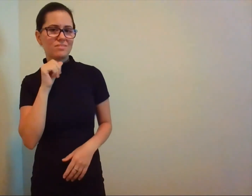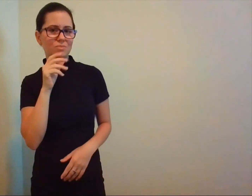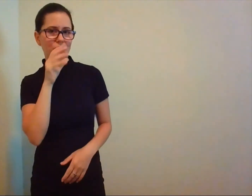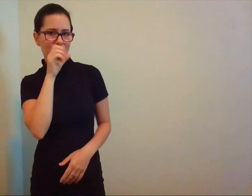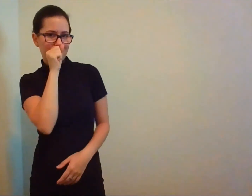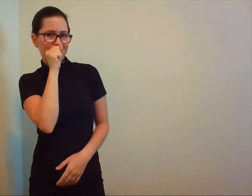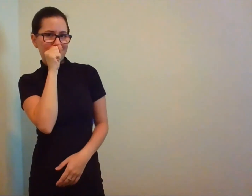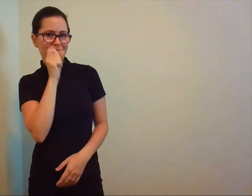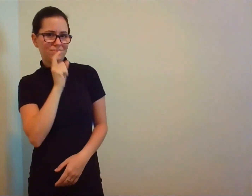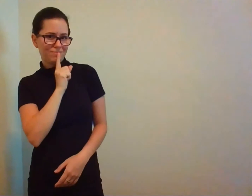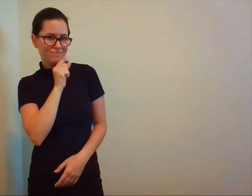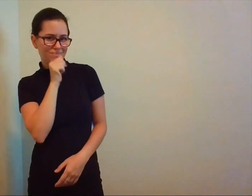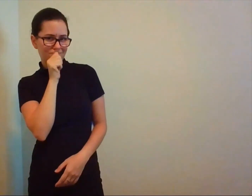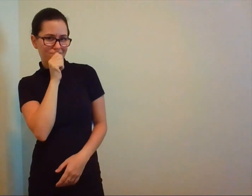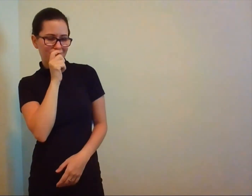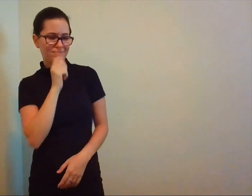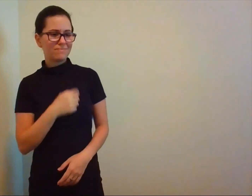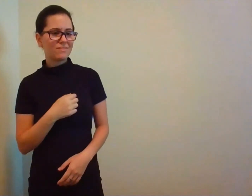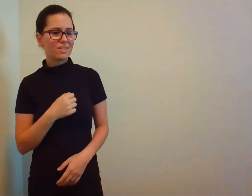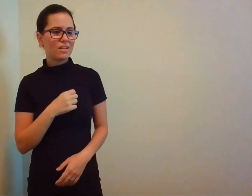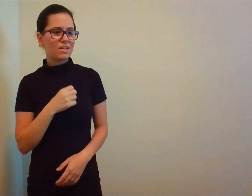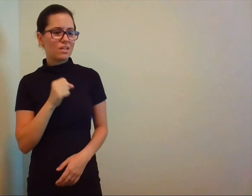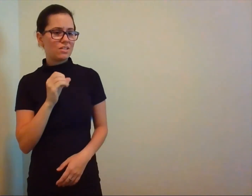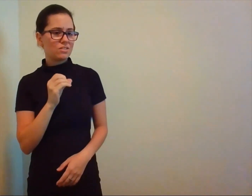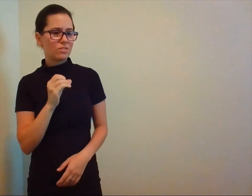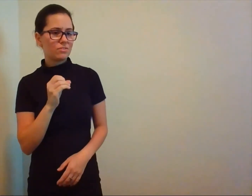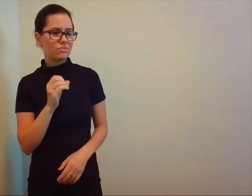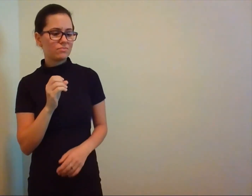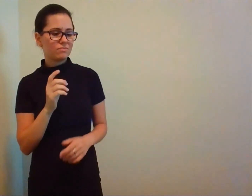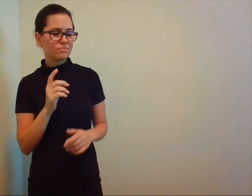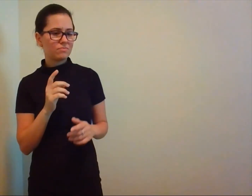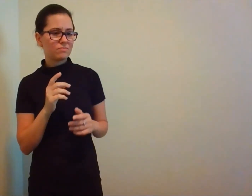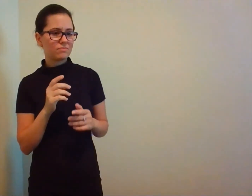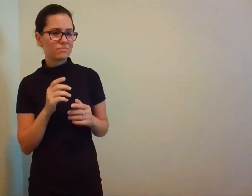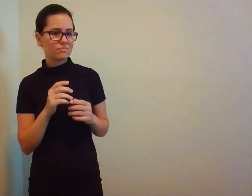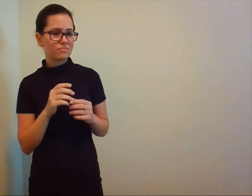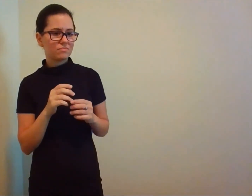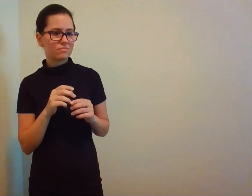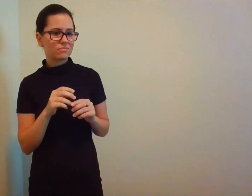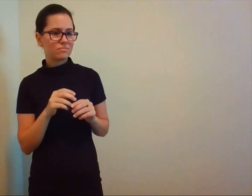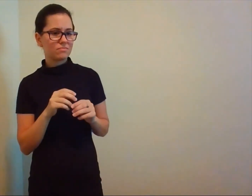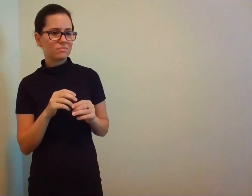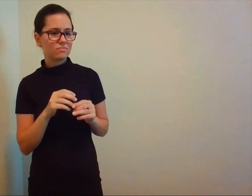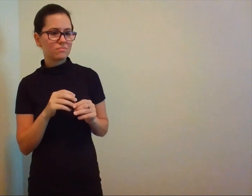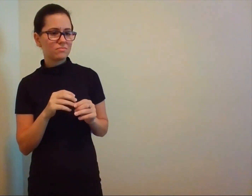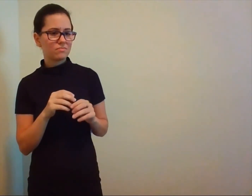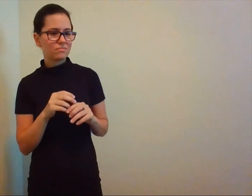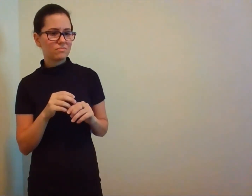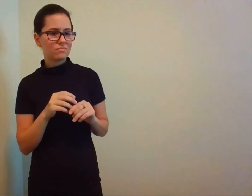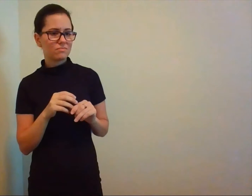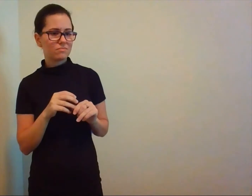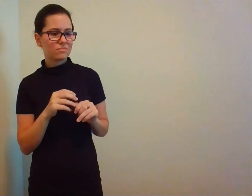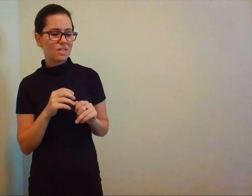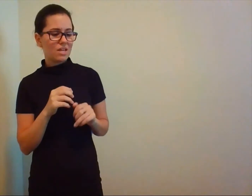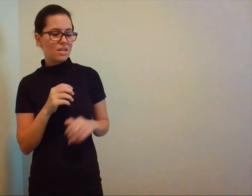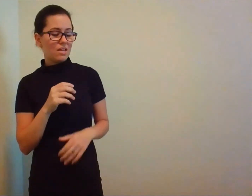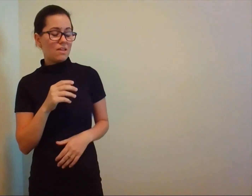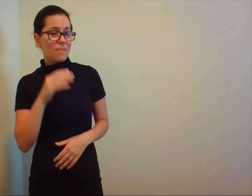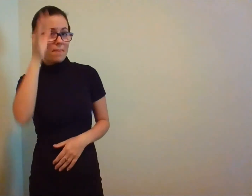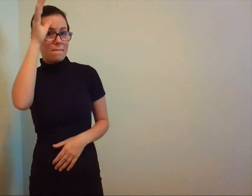dogs back on the leash, and Chris is he's gonna see us, and then he scans back this way, and I'm like, he just saw us. I was like, I'm gonna